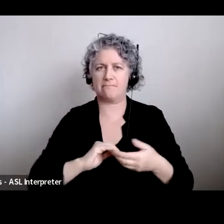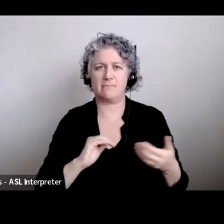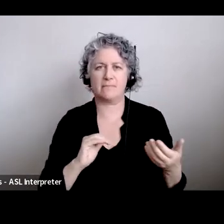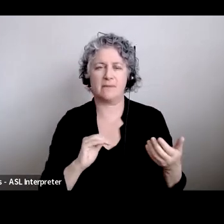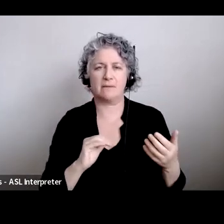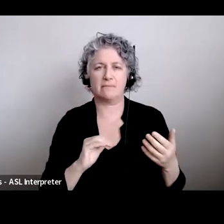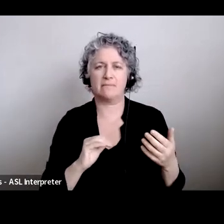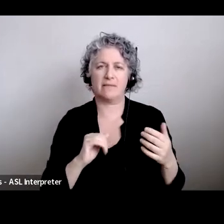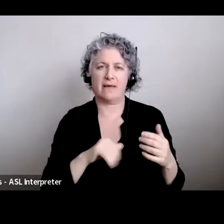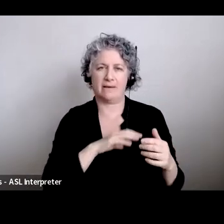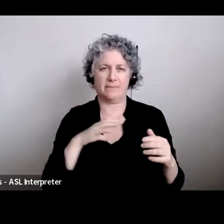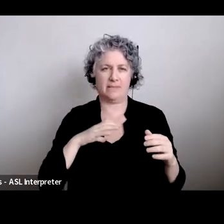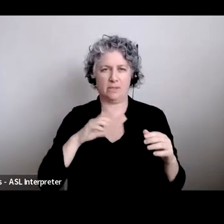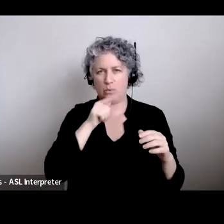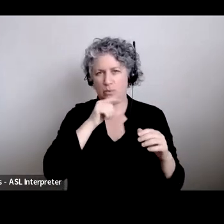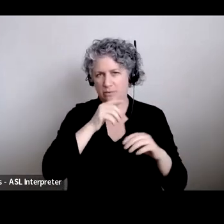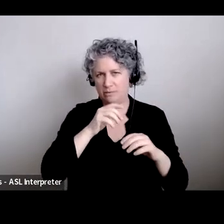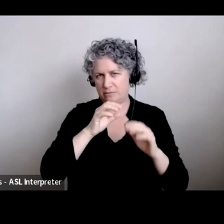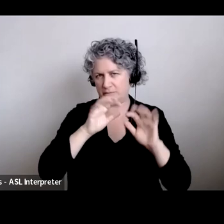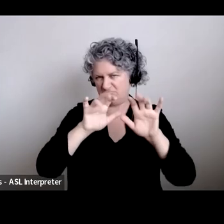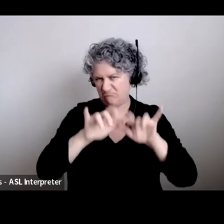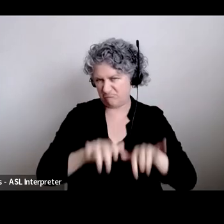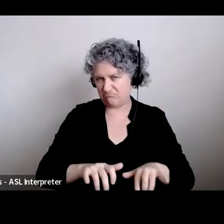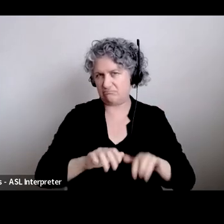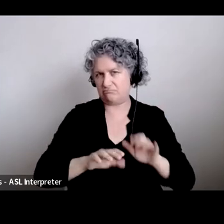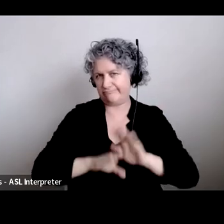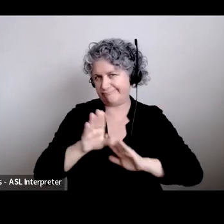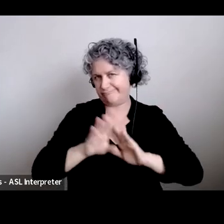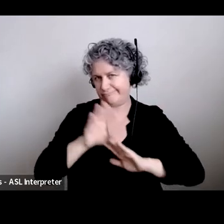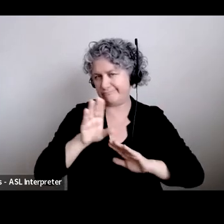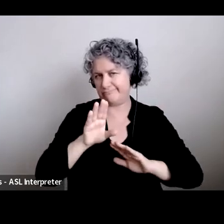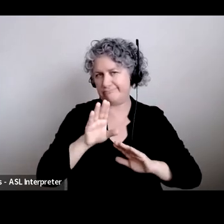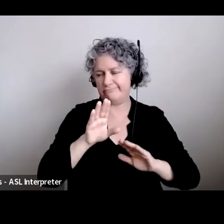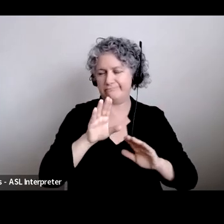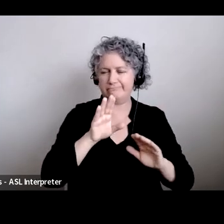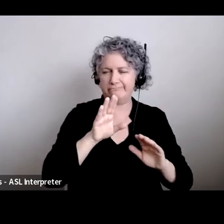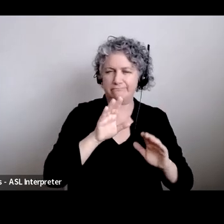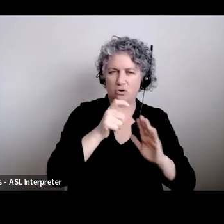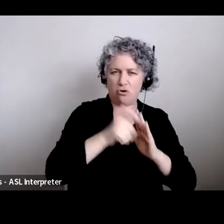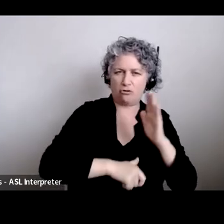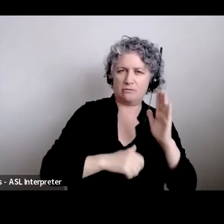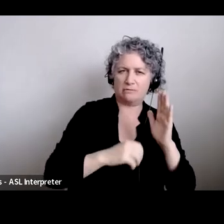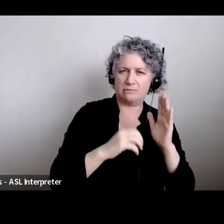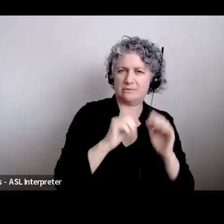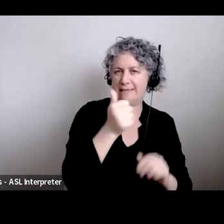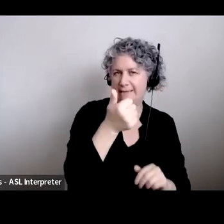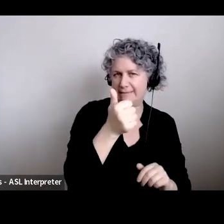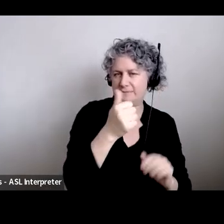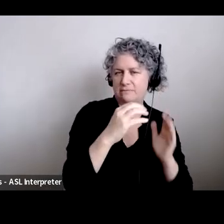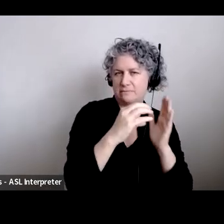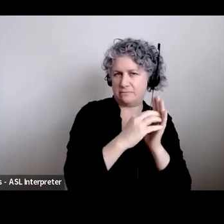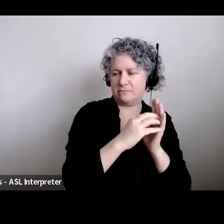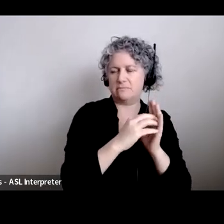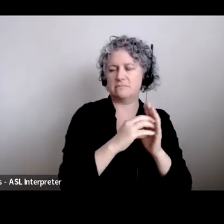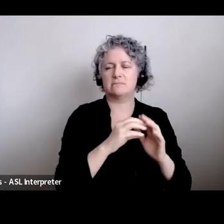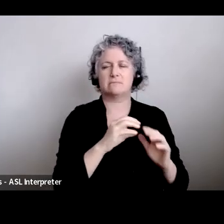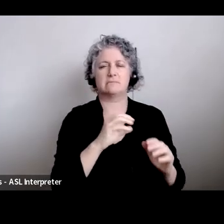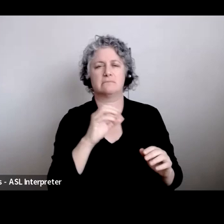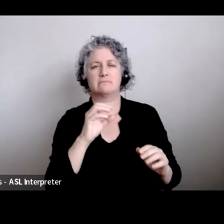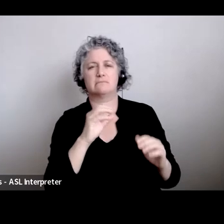10 committee, which was both equity and PACT members from diverse communities in that